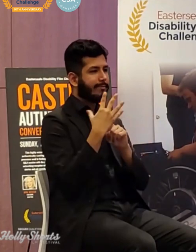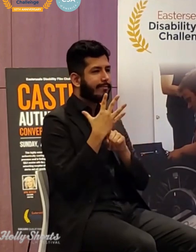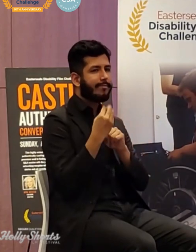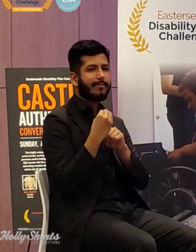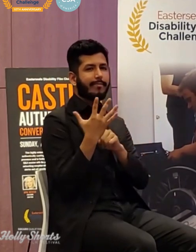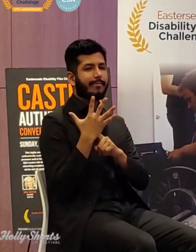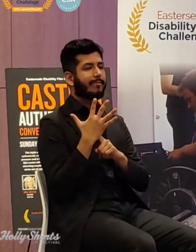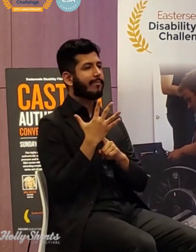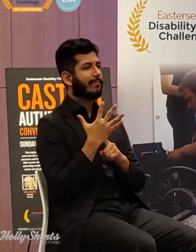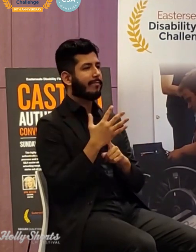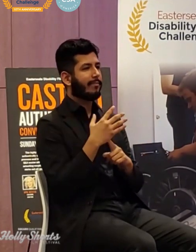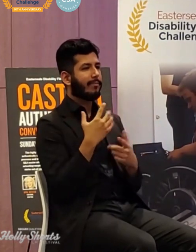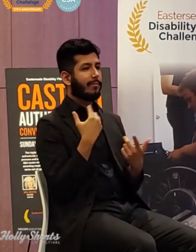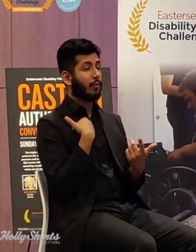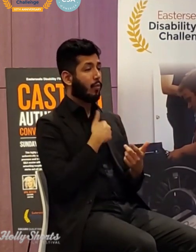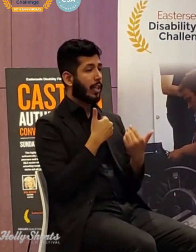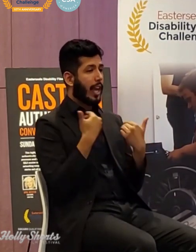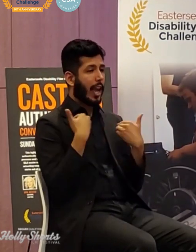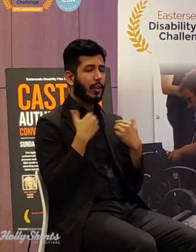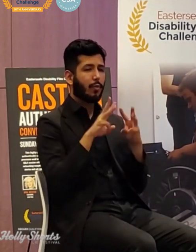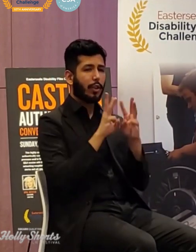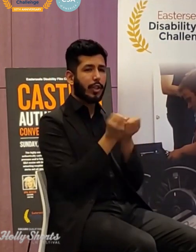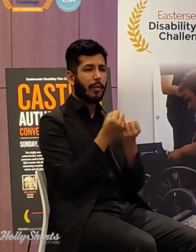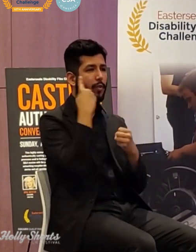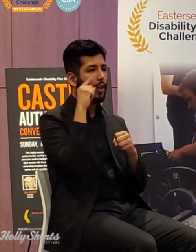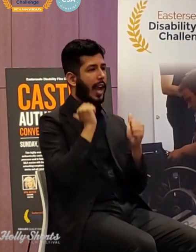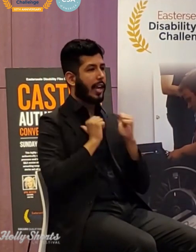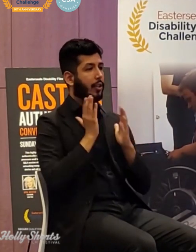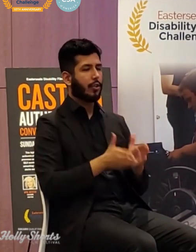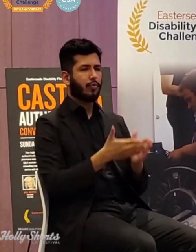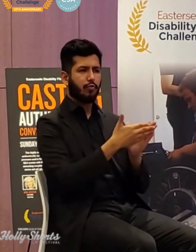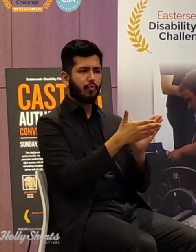had workshops for actors across the board.